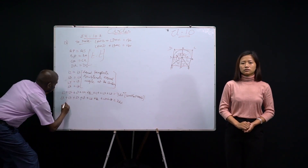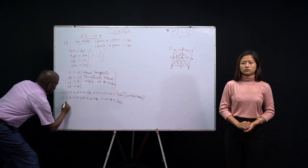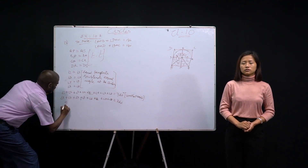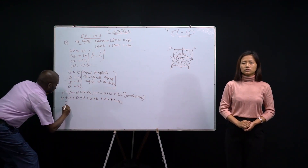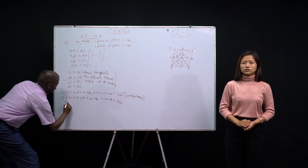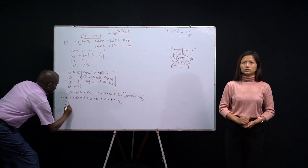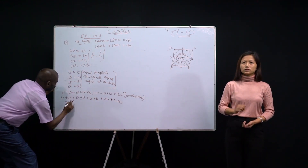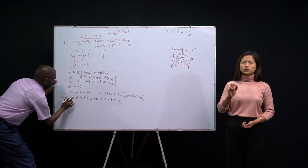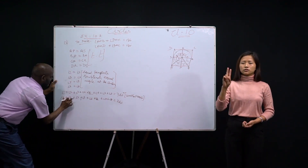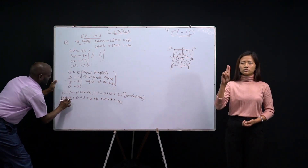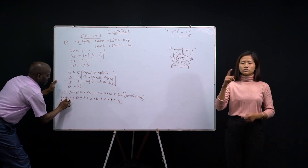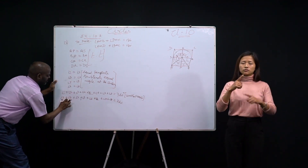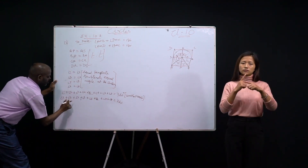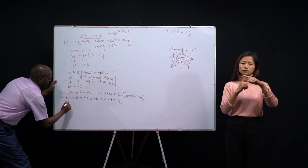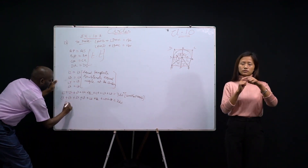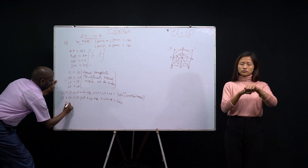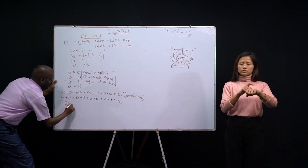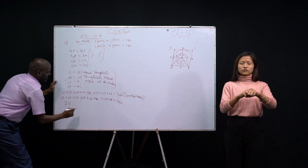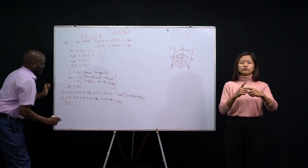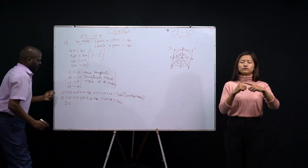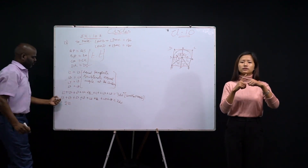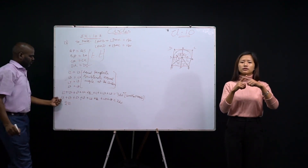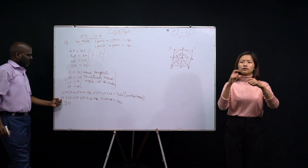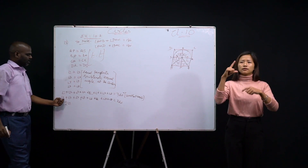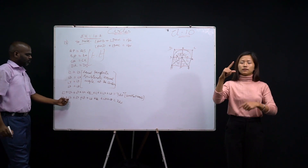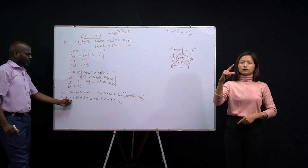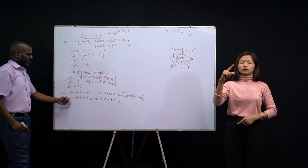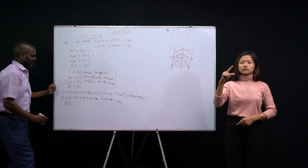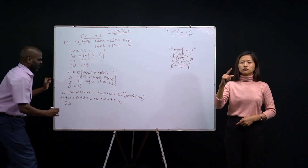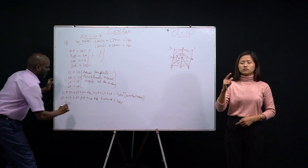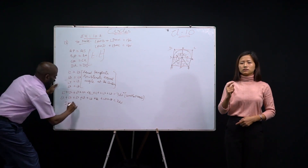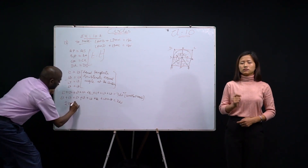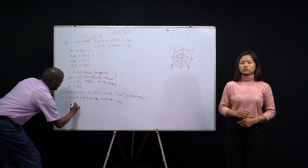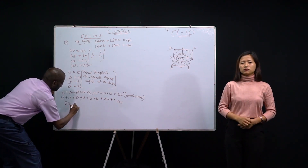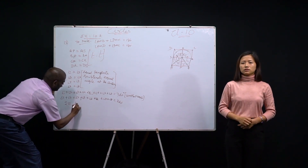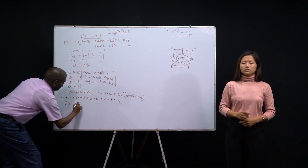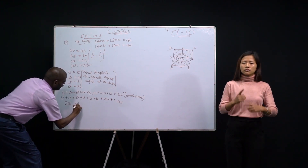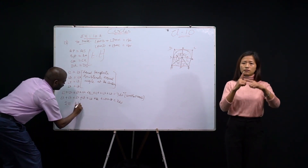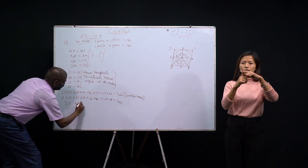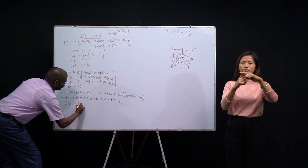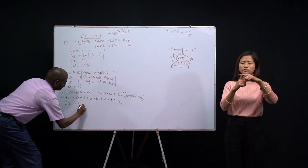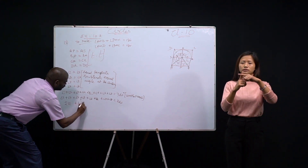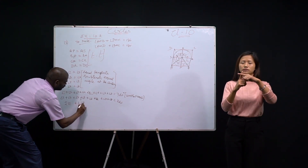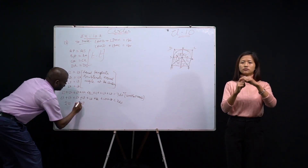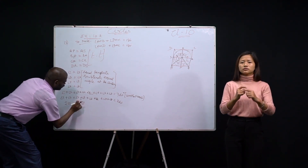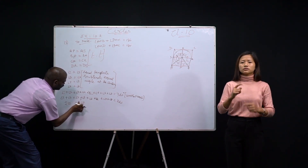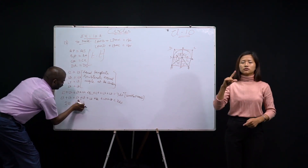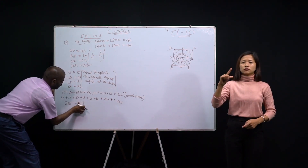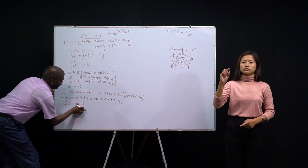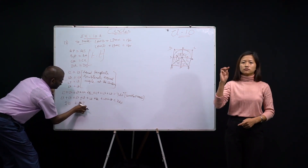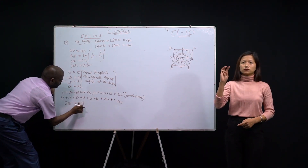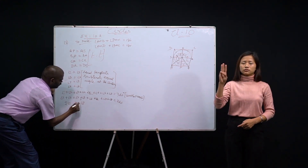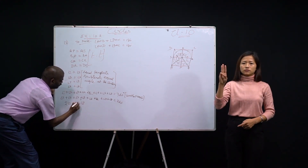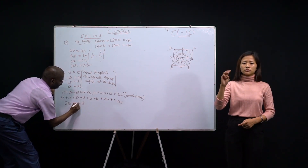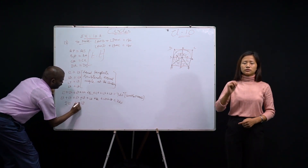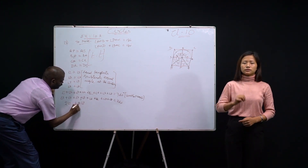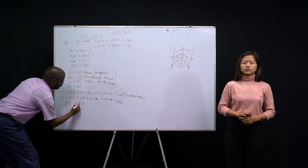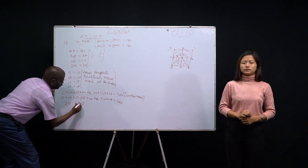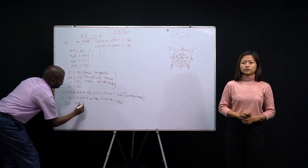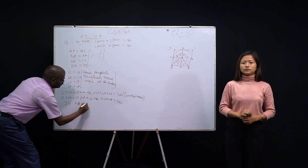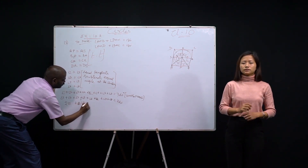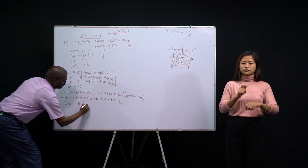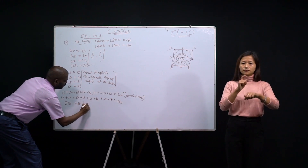2 times of angle, that time 2, there are two angle 2, right? Plus angle 3 also 2 times here.